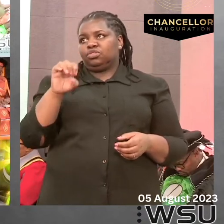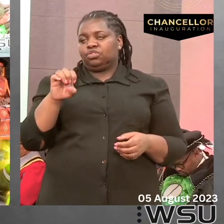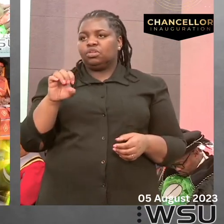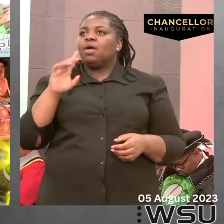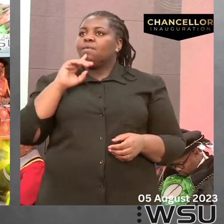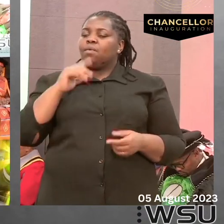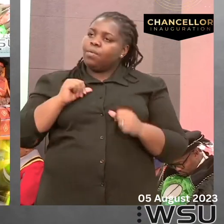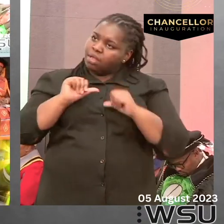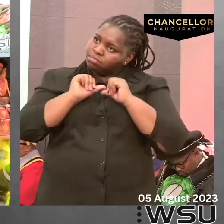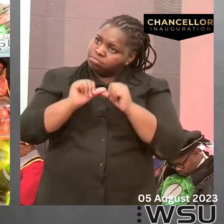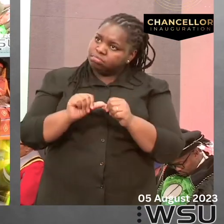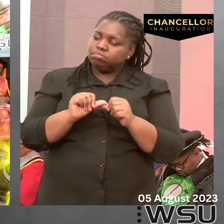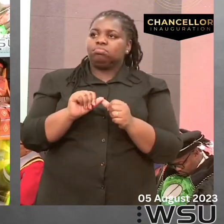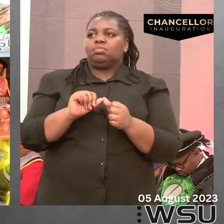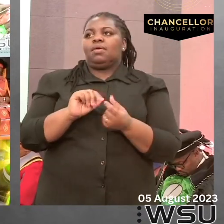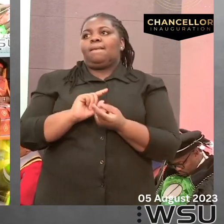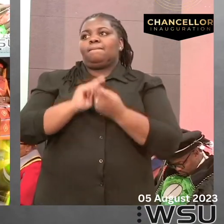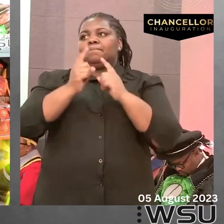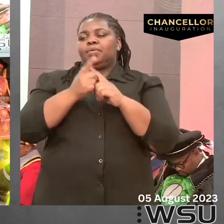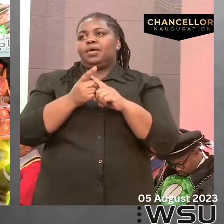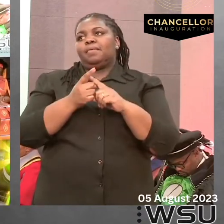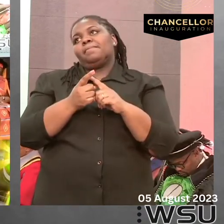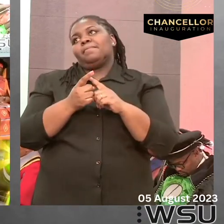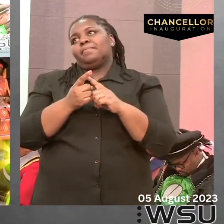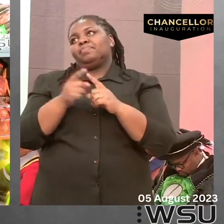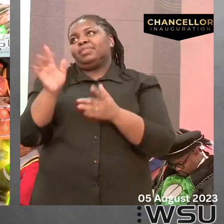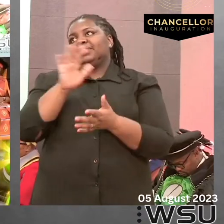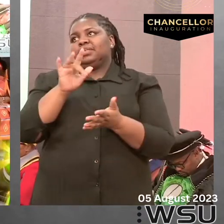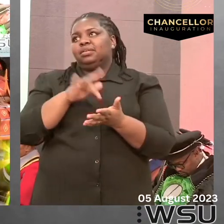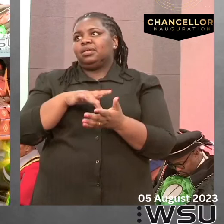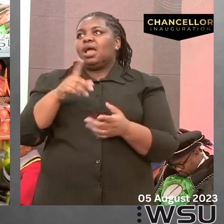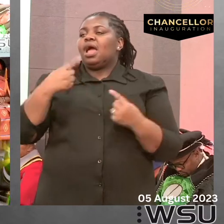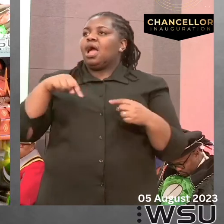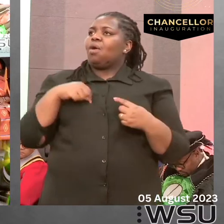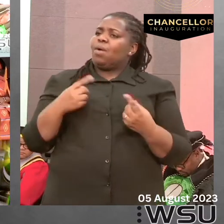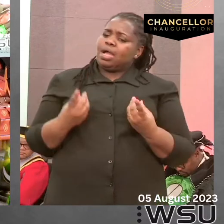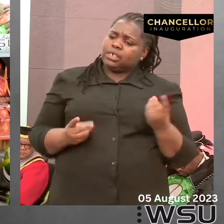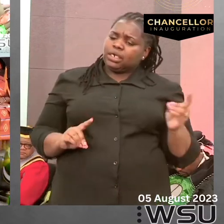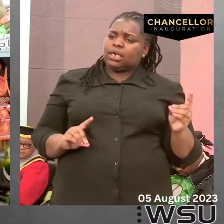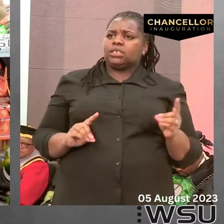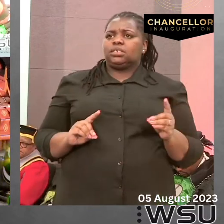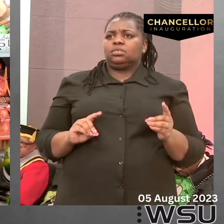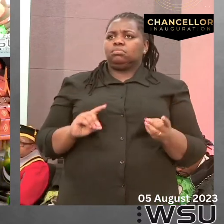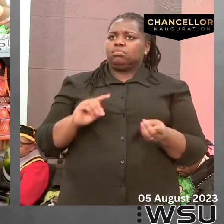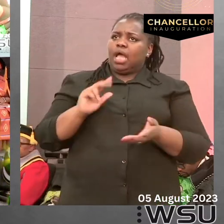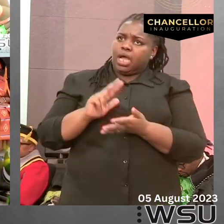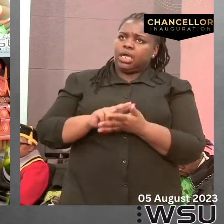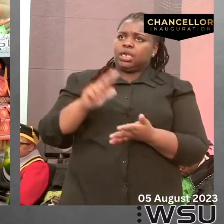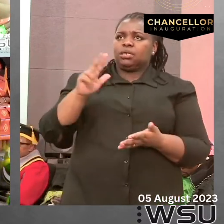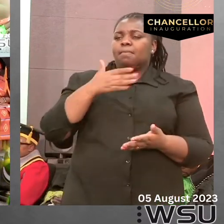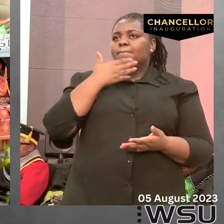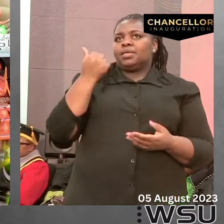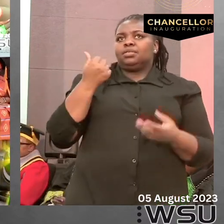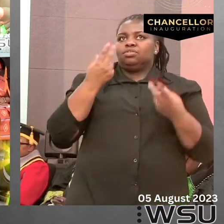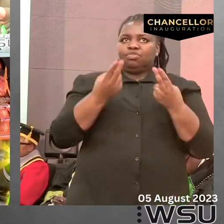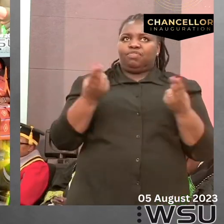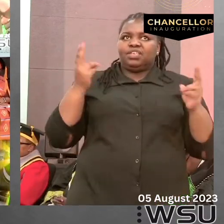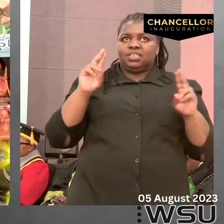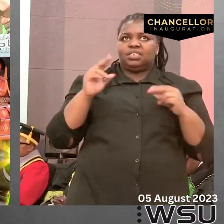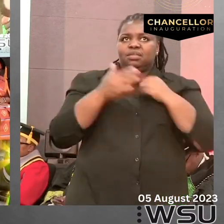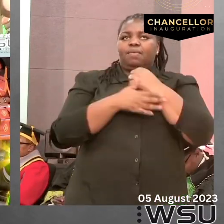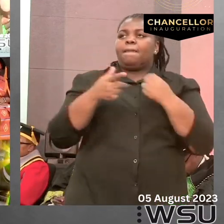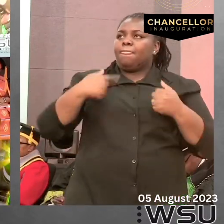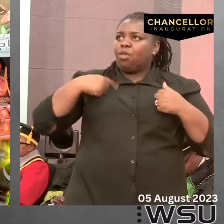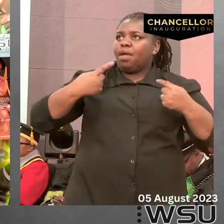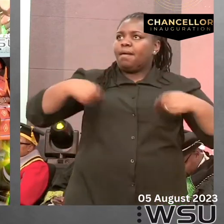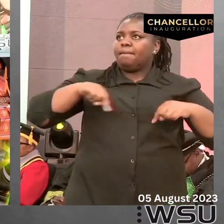became a center of excellence in accounting. Our degrees recognized and accredited by the best universities in the country. We're very proud